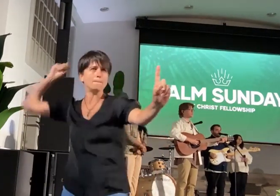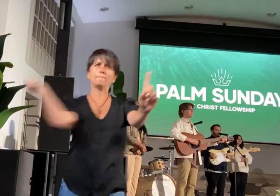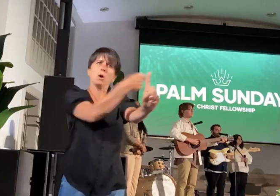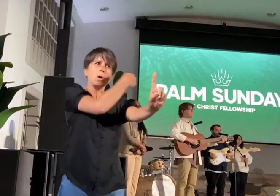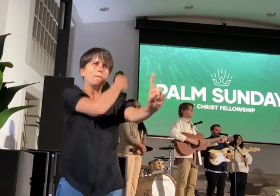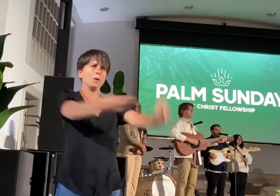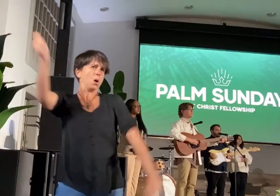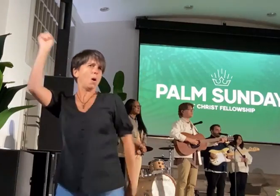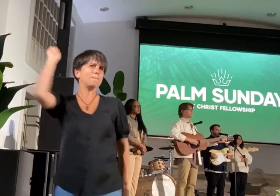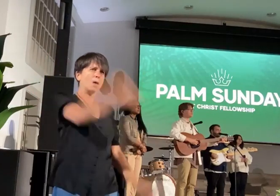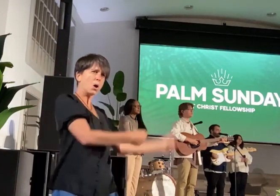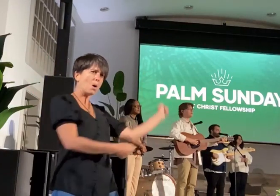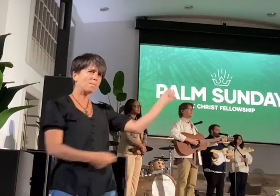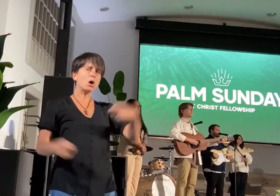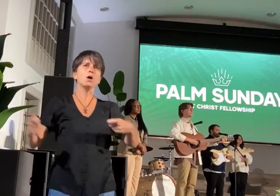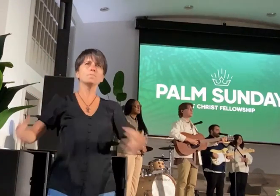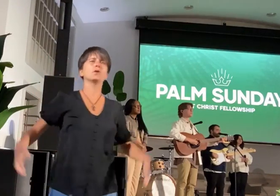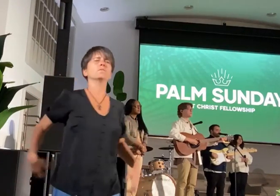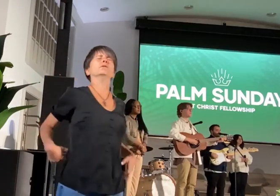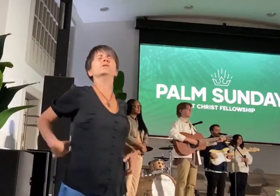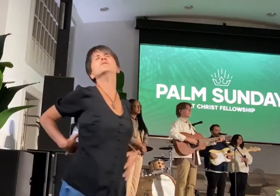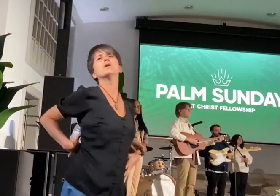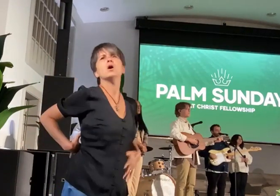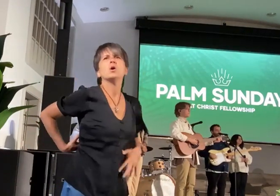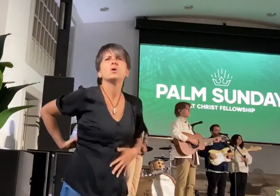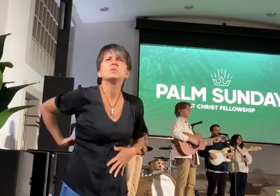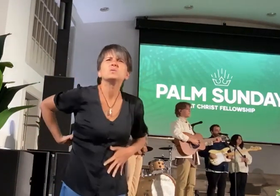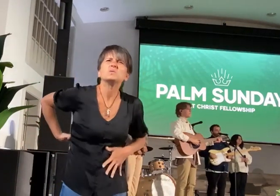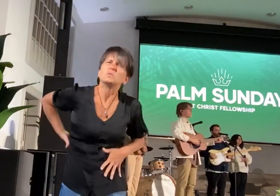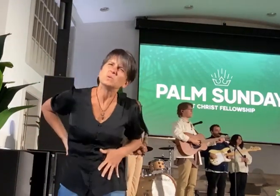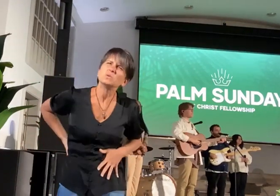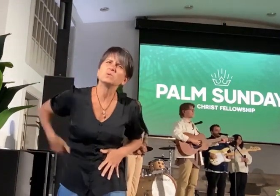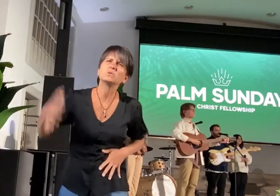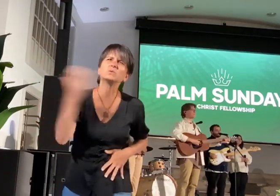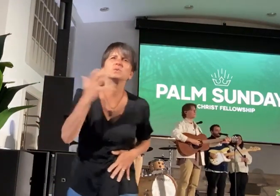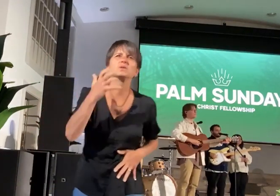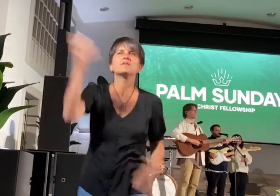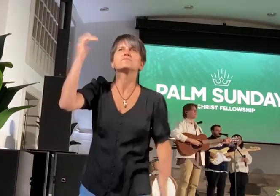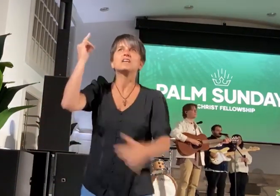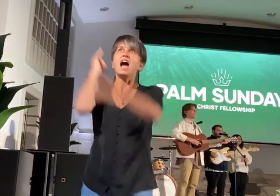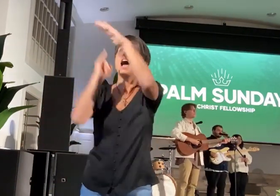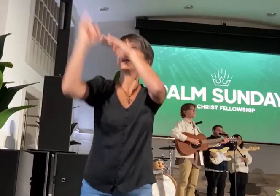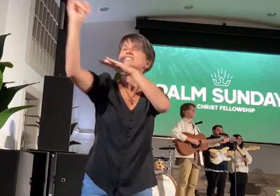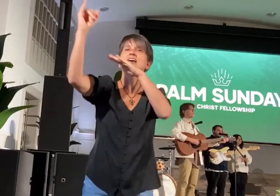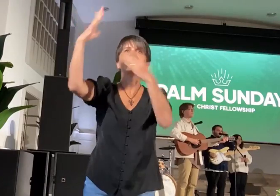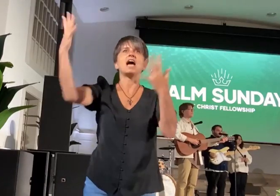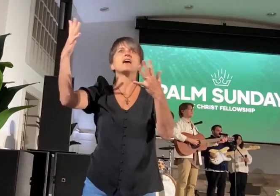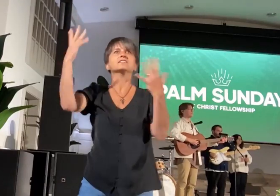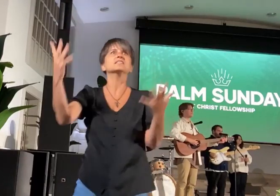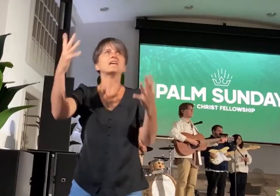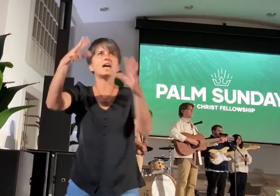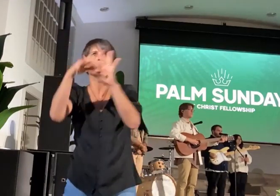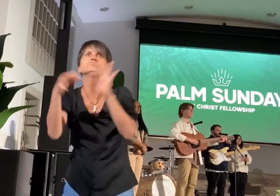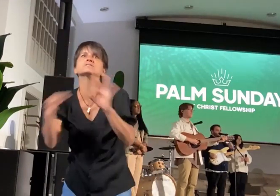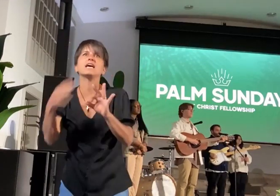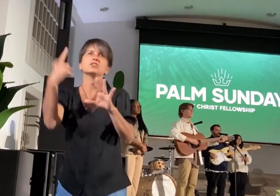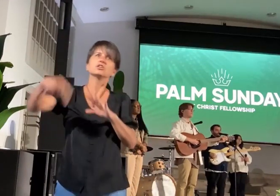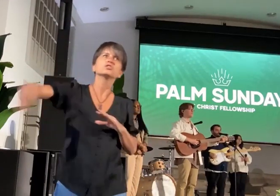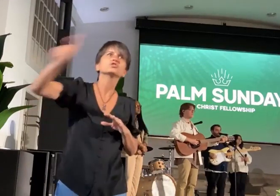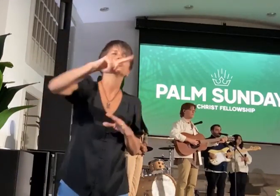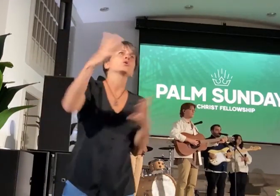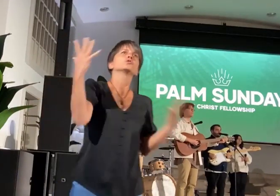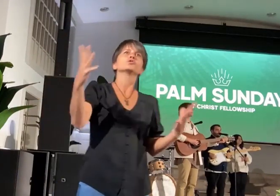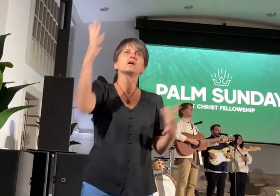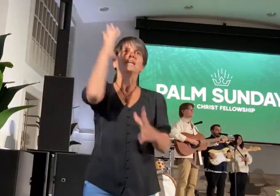this horrible moment that is happening, because Scripture is actually in Isaiah would prophesy that Jesus was bleeding, that you and I could actually